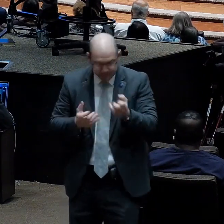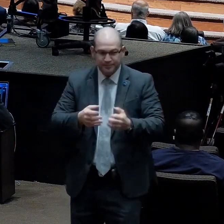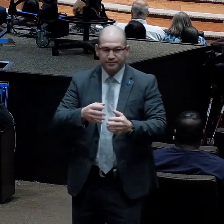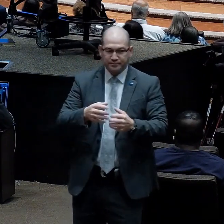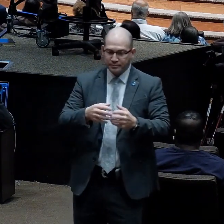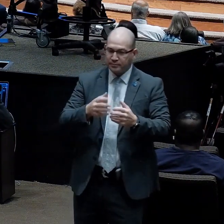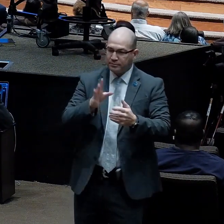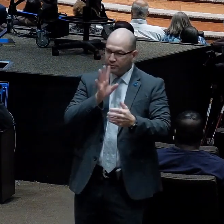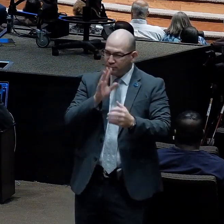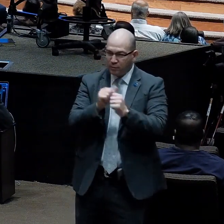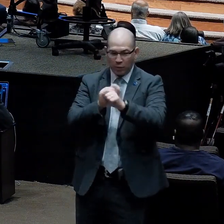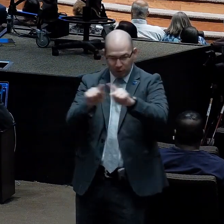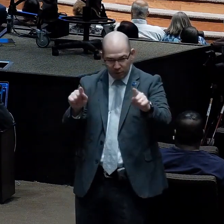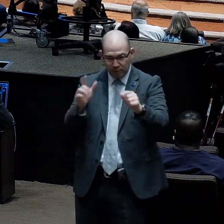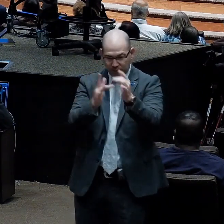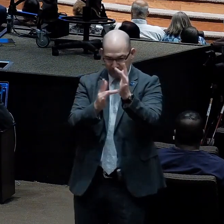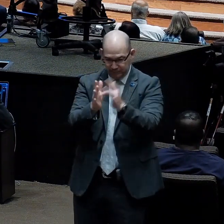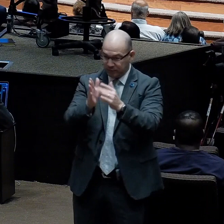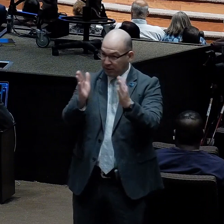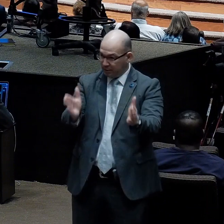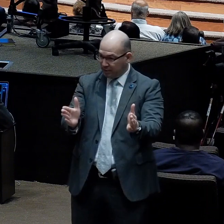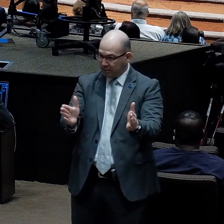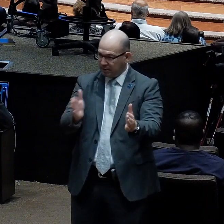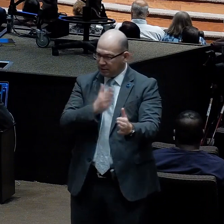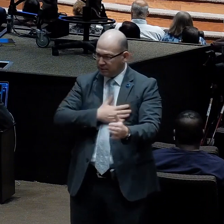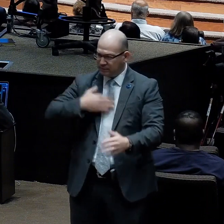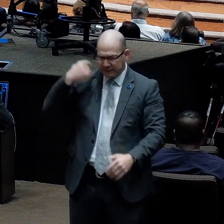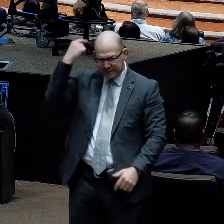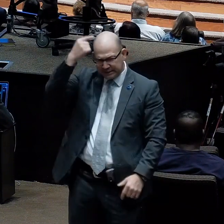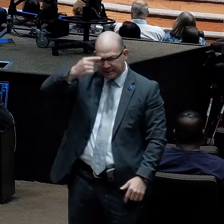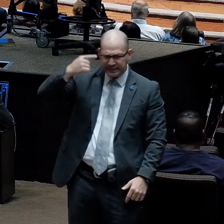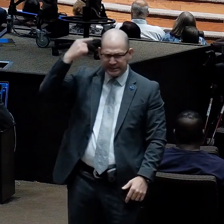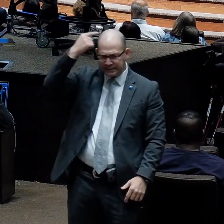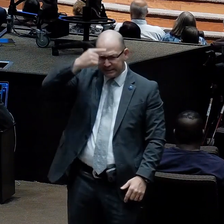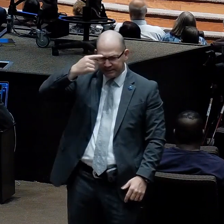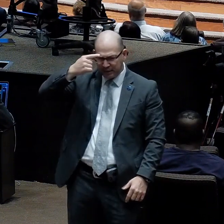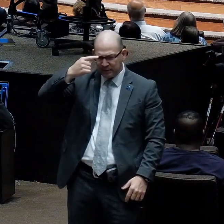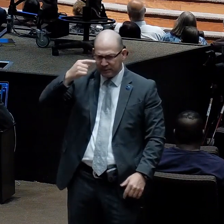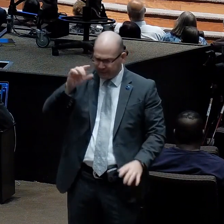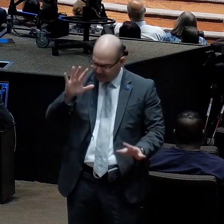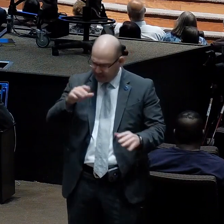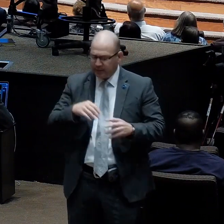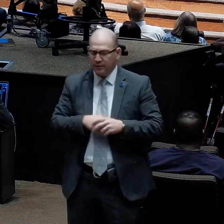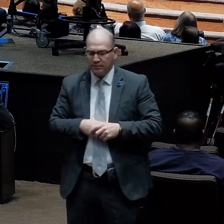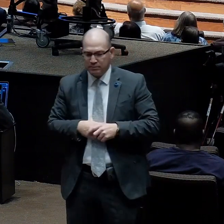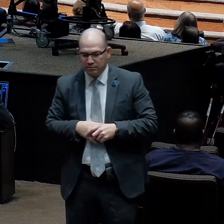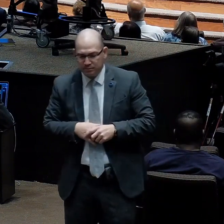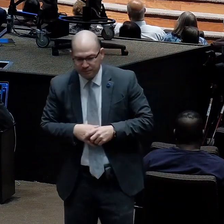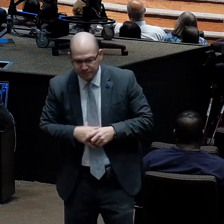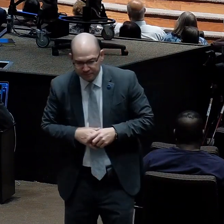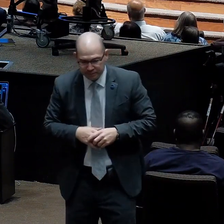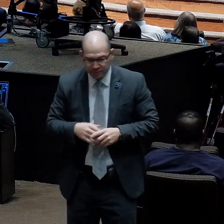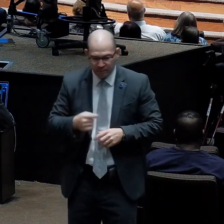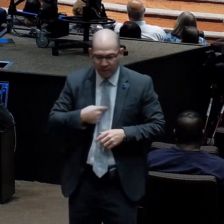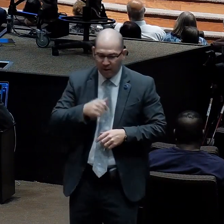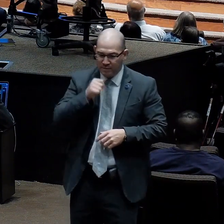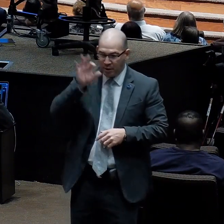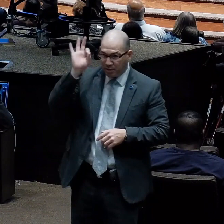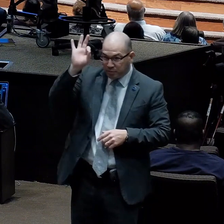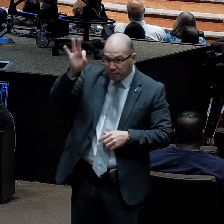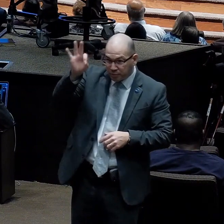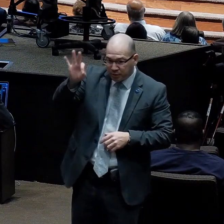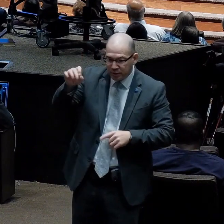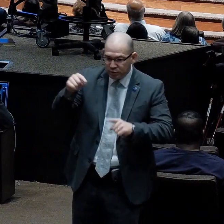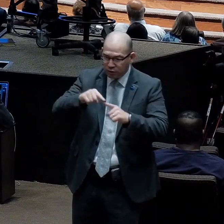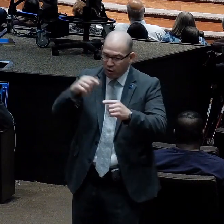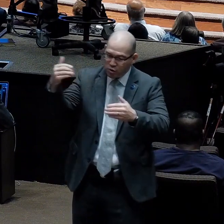I want you to kind of put your thinking caps on and hear me tonight. And I want you to understand that I would not preach this particularly to a new Christian, to